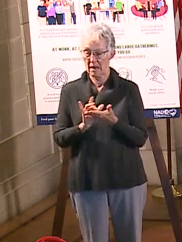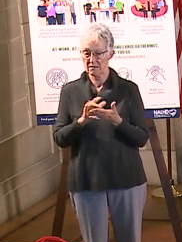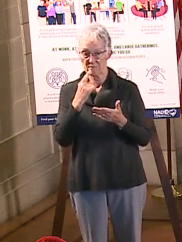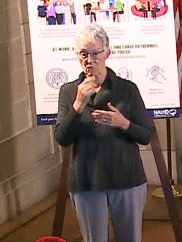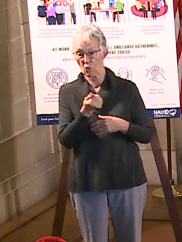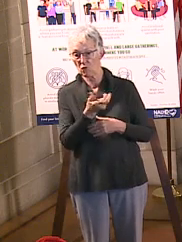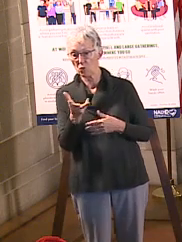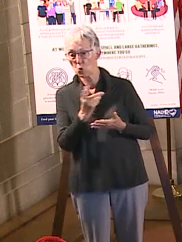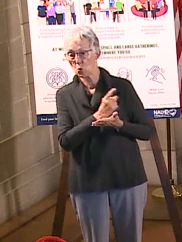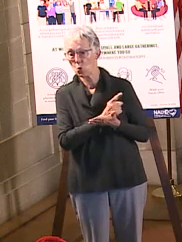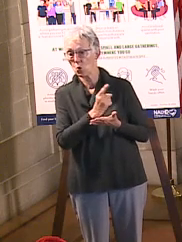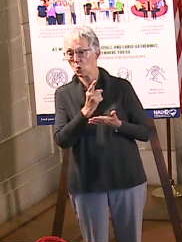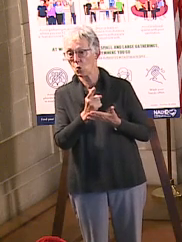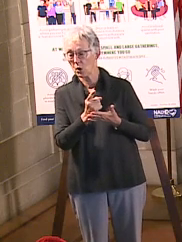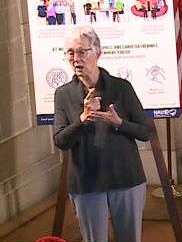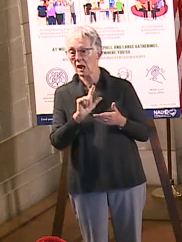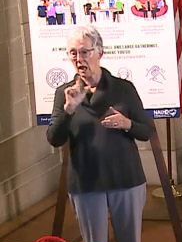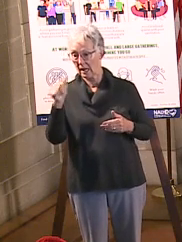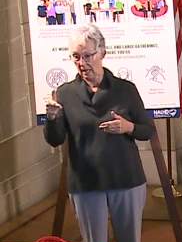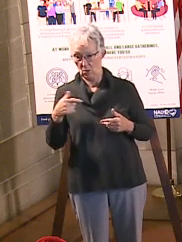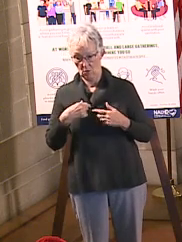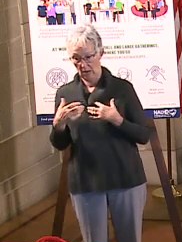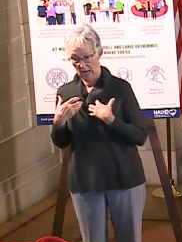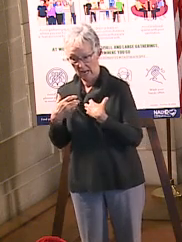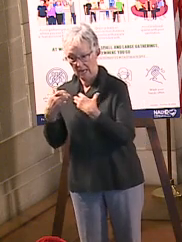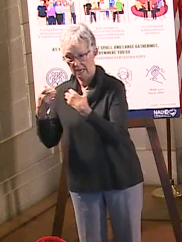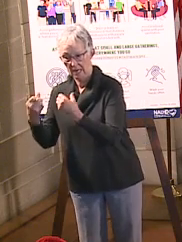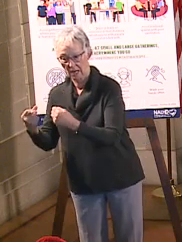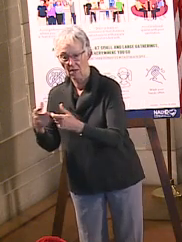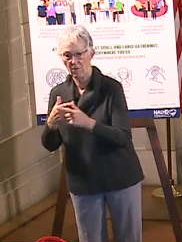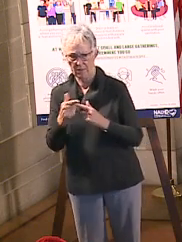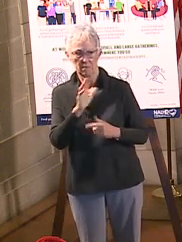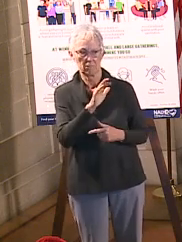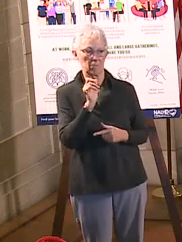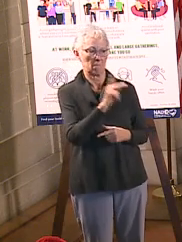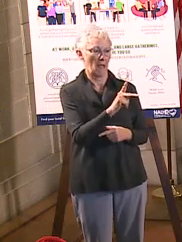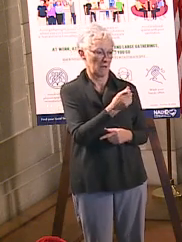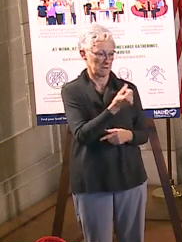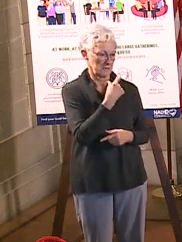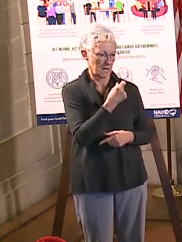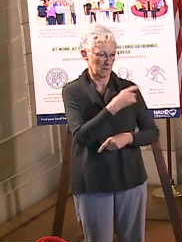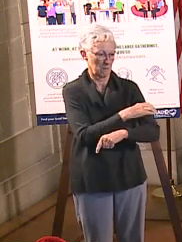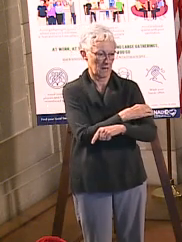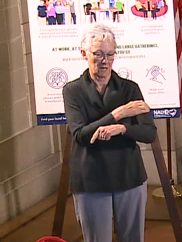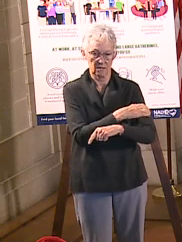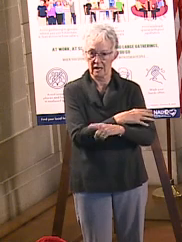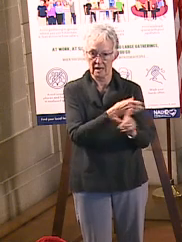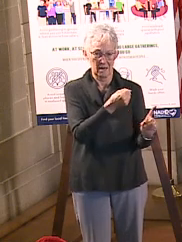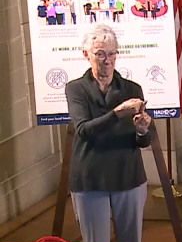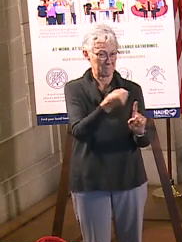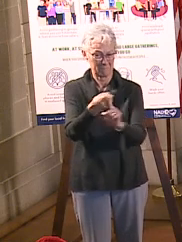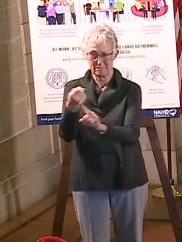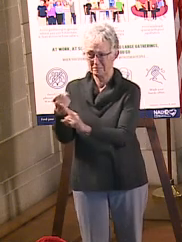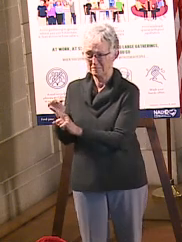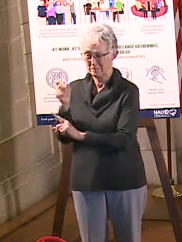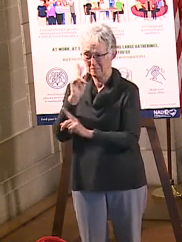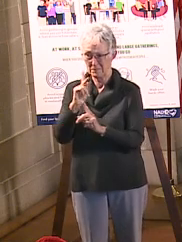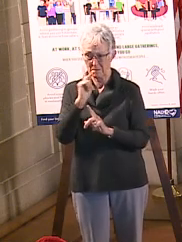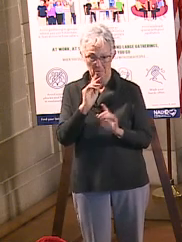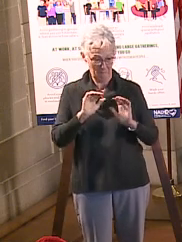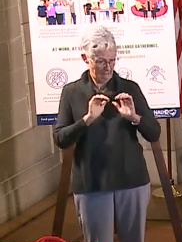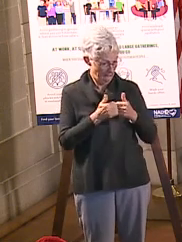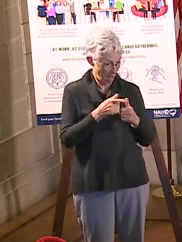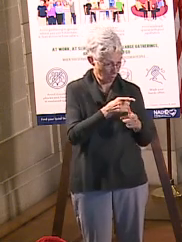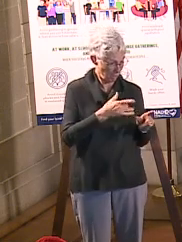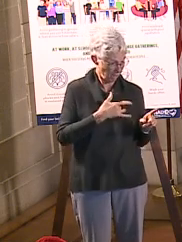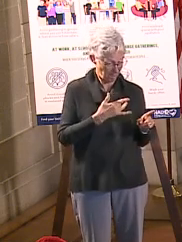it as I got better. But yeah, it affects people in different ways, and it